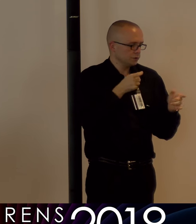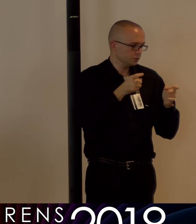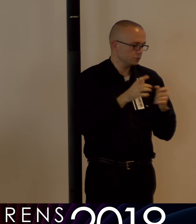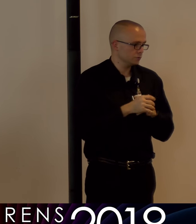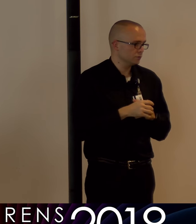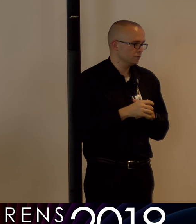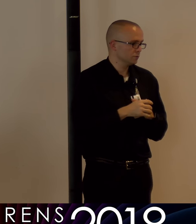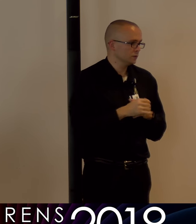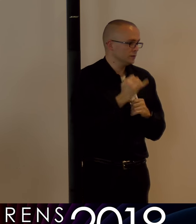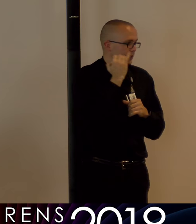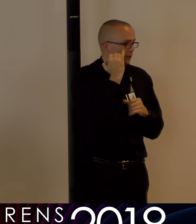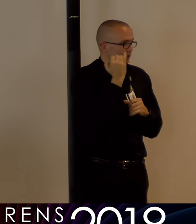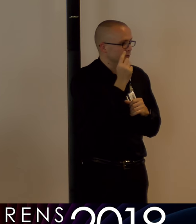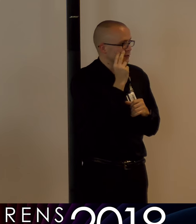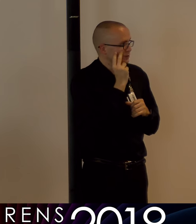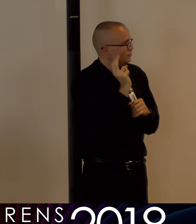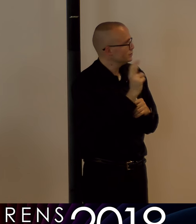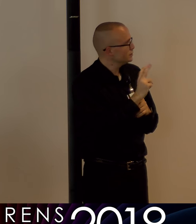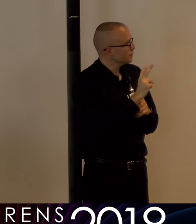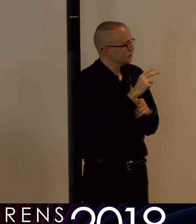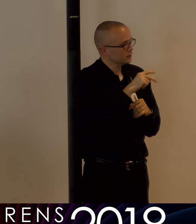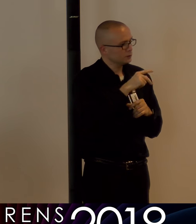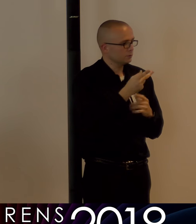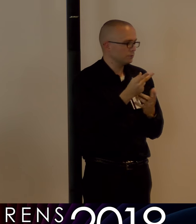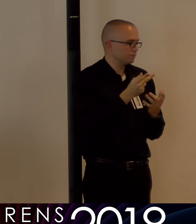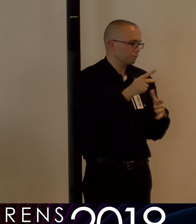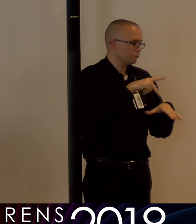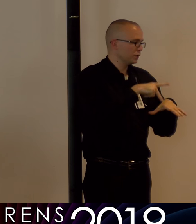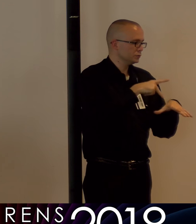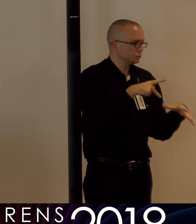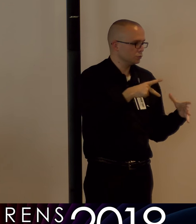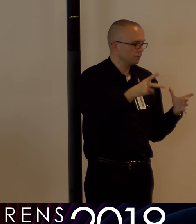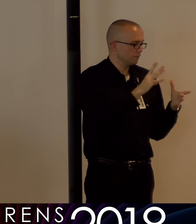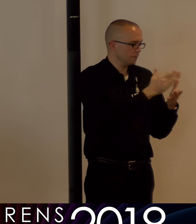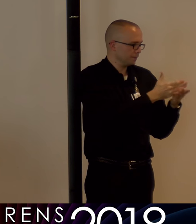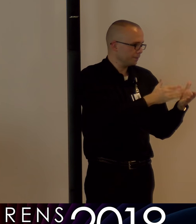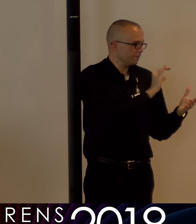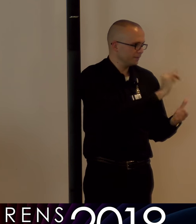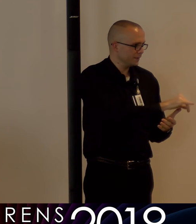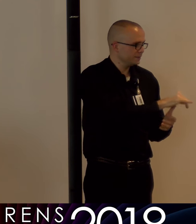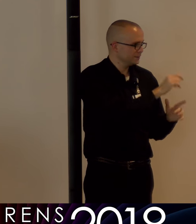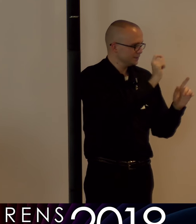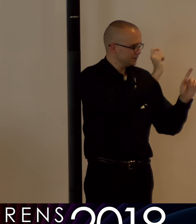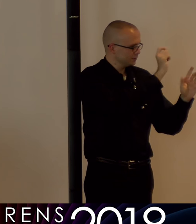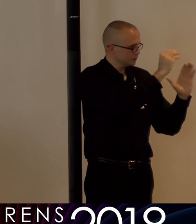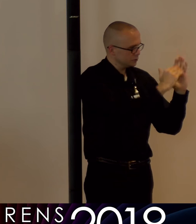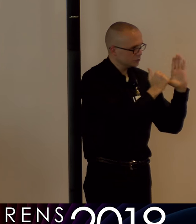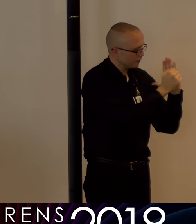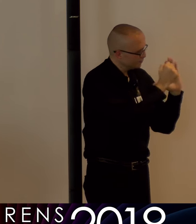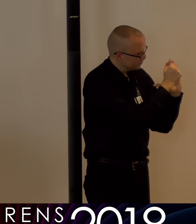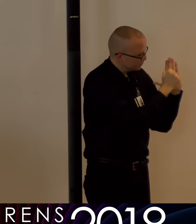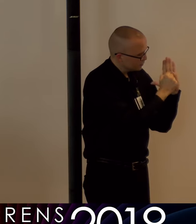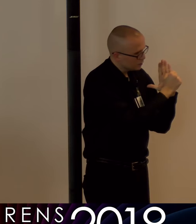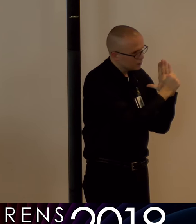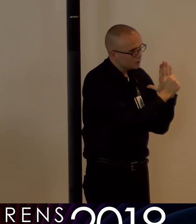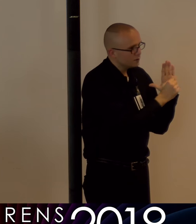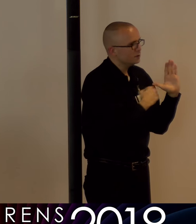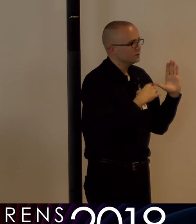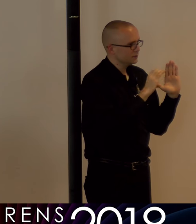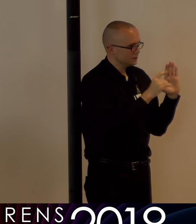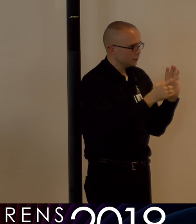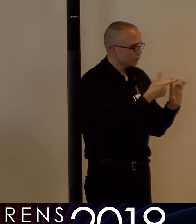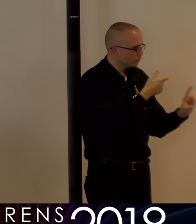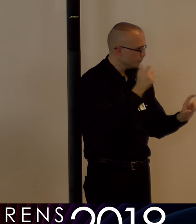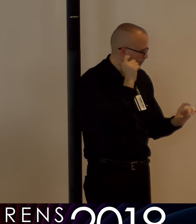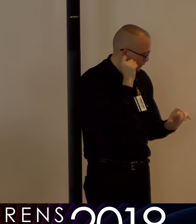you look at what's called a principal component analysis plot, where each one of these individual dots represents a cell that came from an ear of